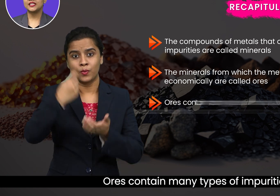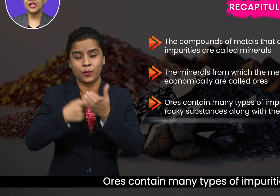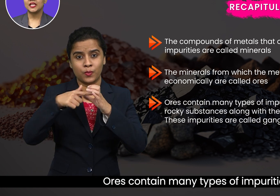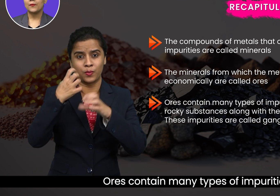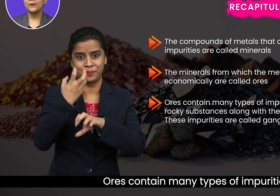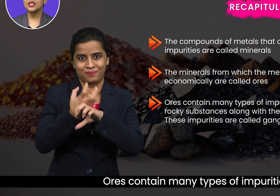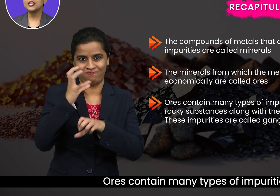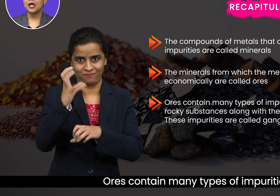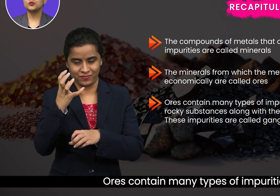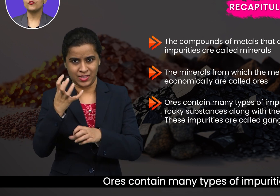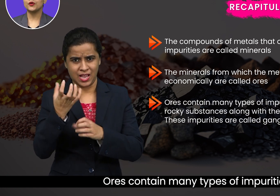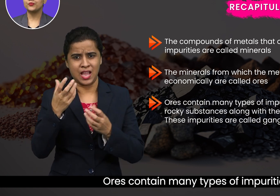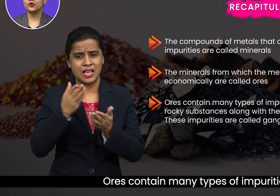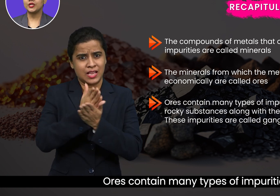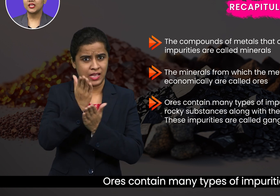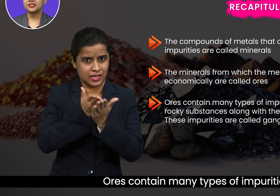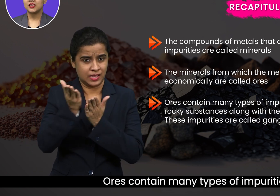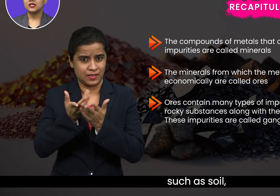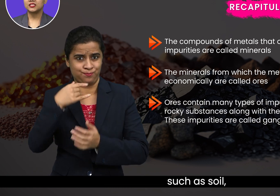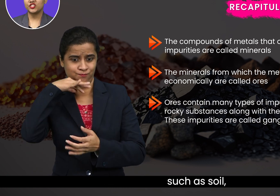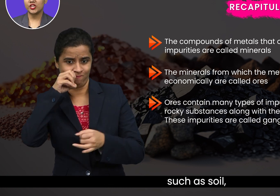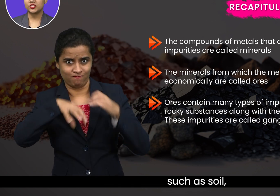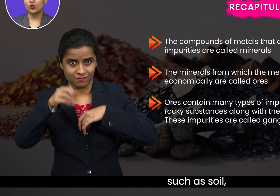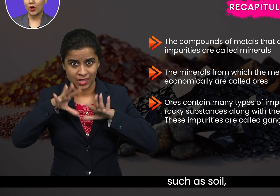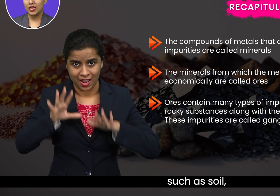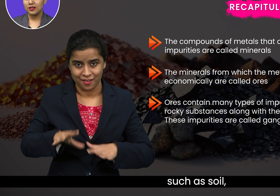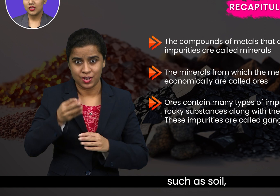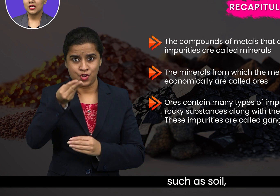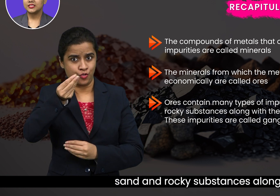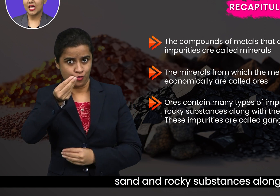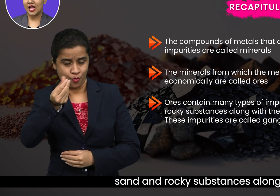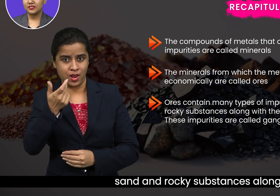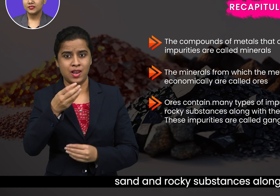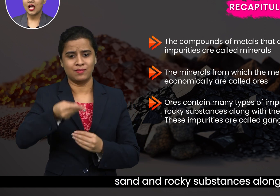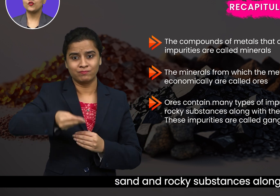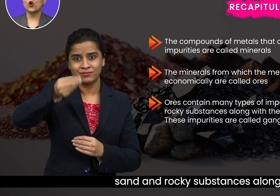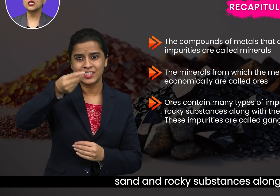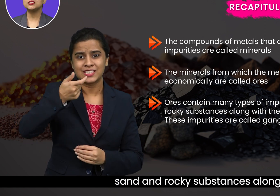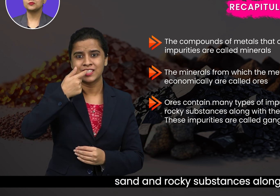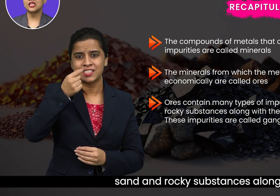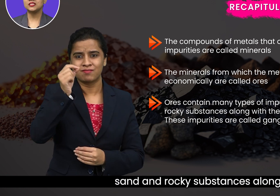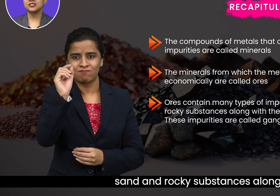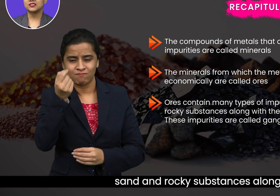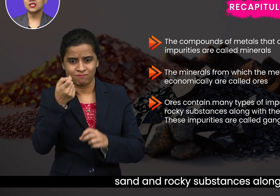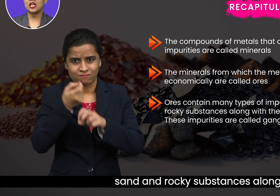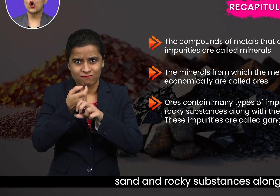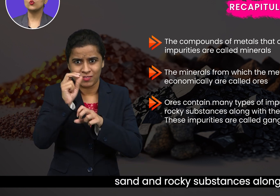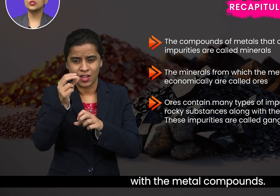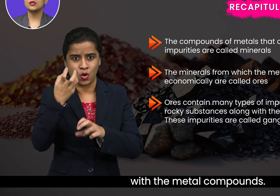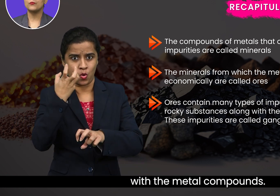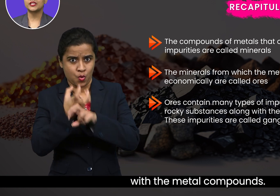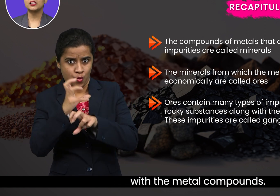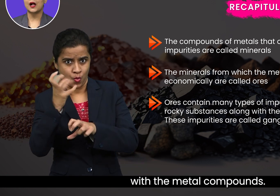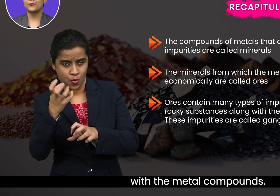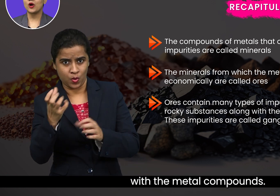Ores contain many types of impurities such as soil, sand, and rocky substances along